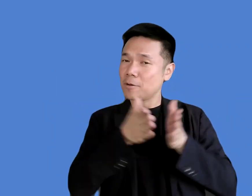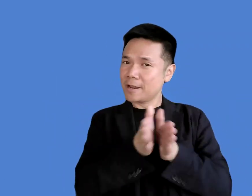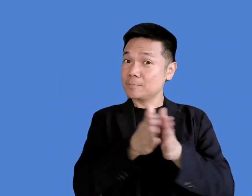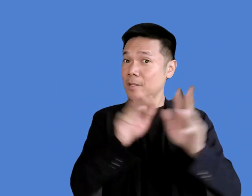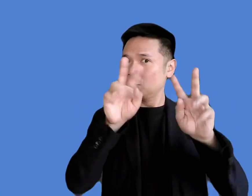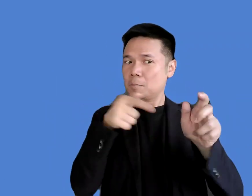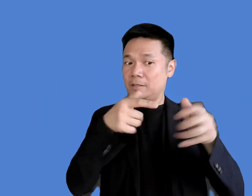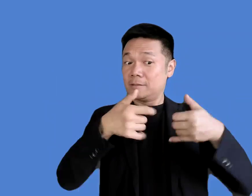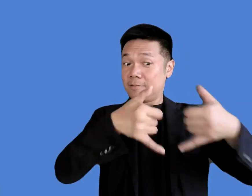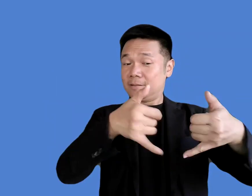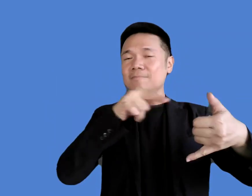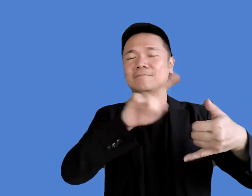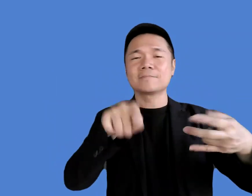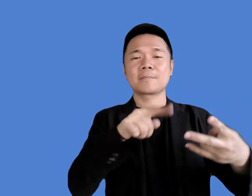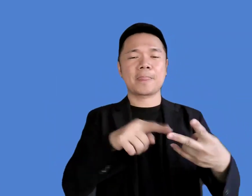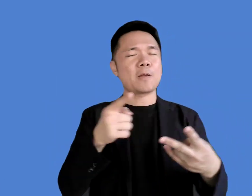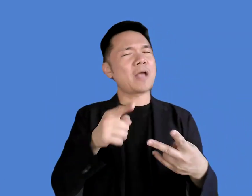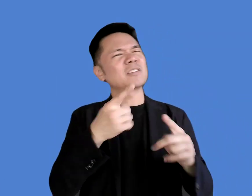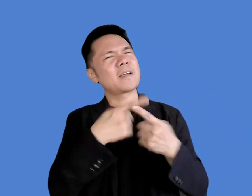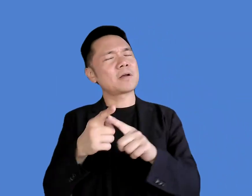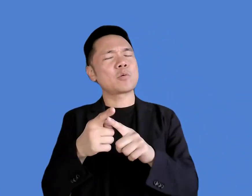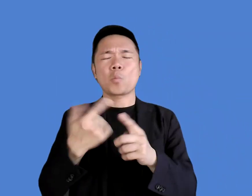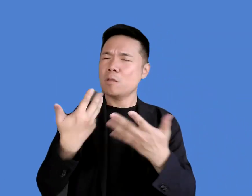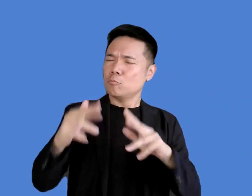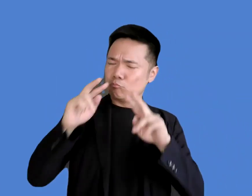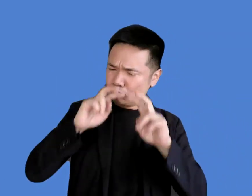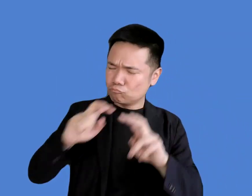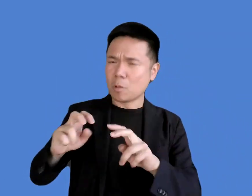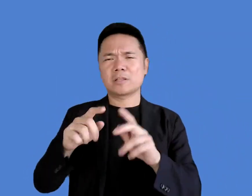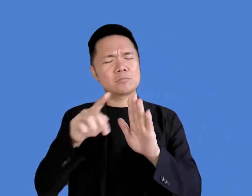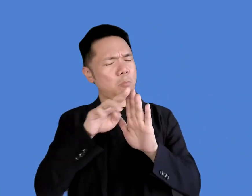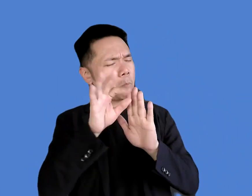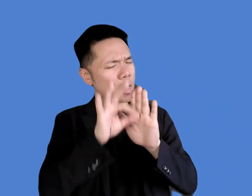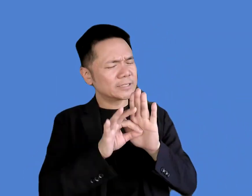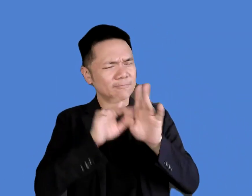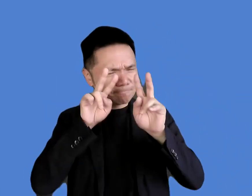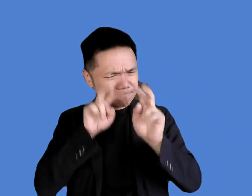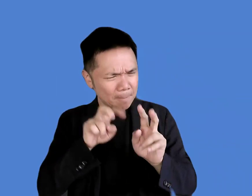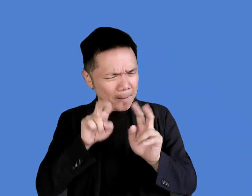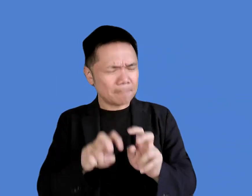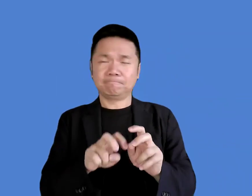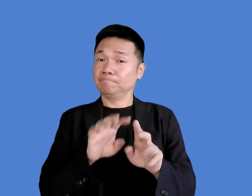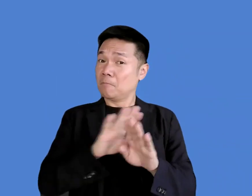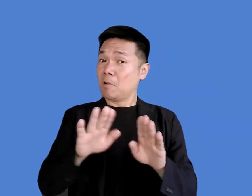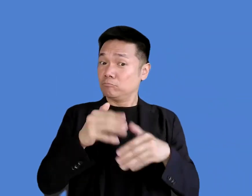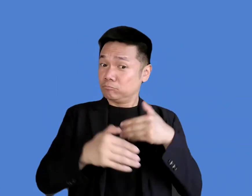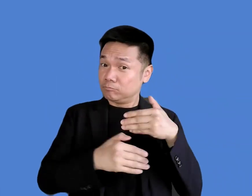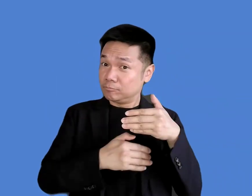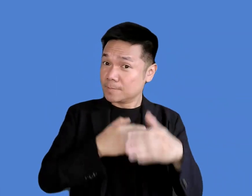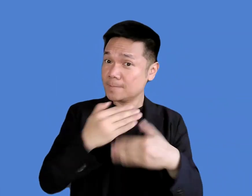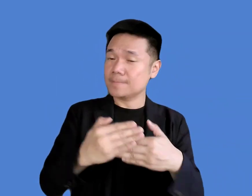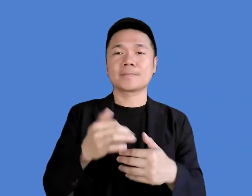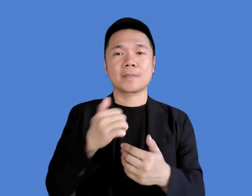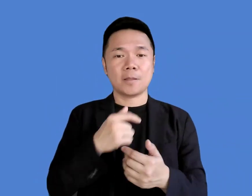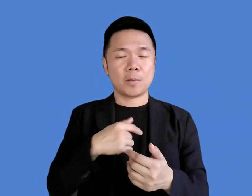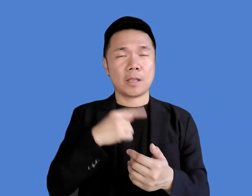developed a number of knowledge products. We've done some research, some policy analysis as well throughout that time. We did a